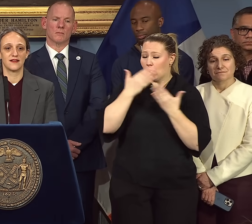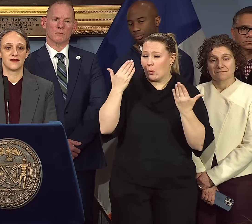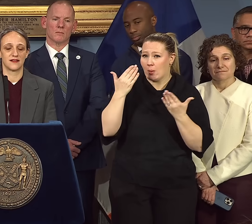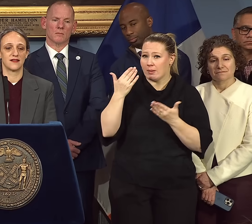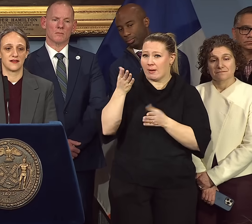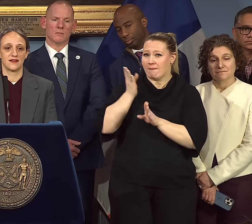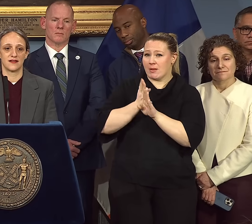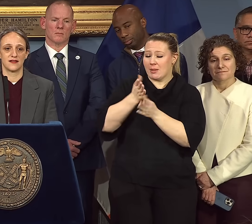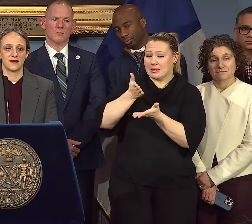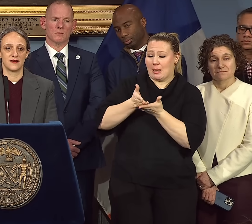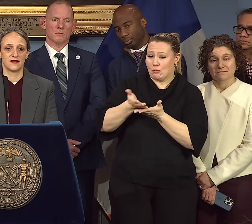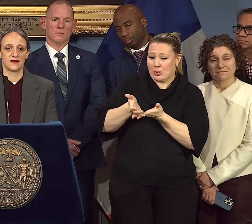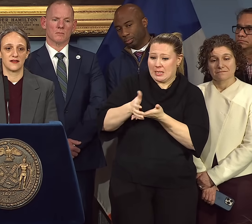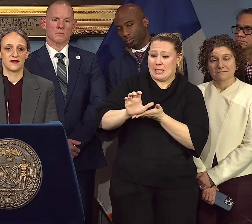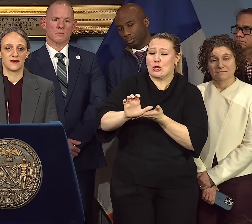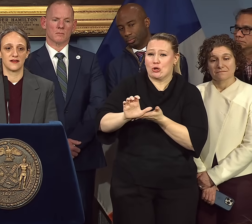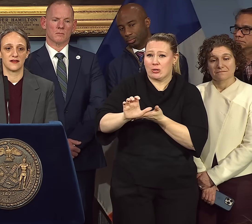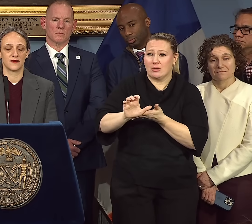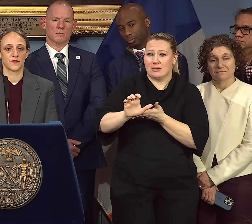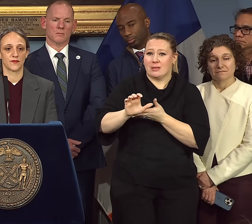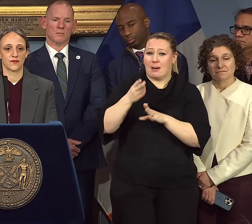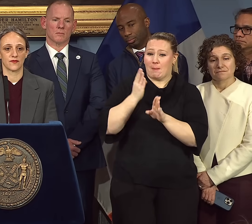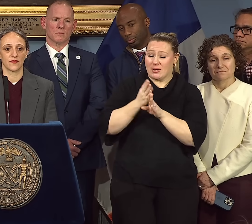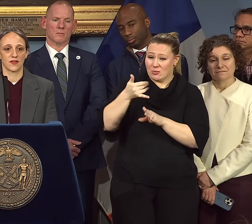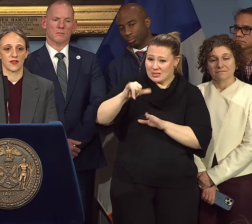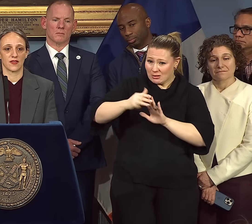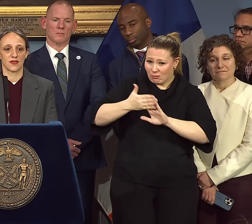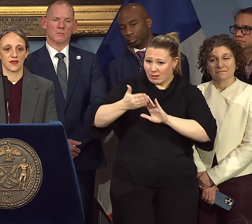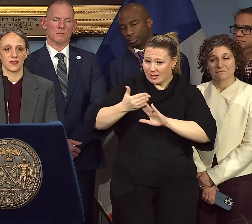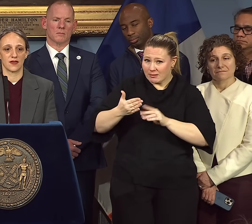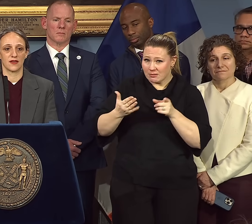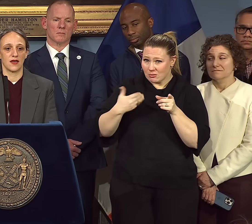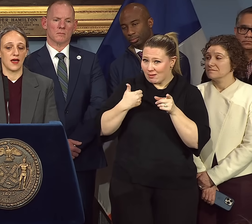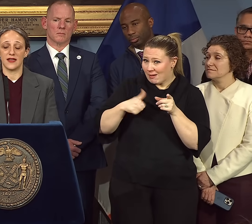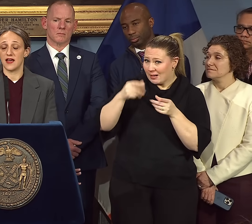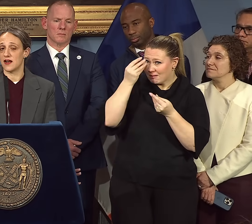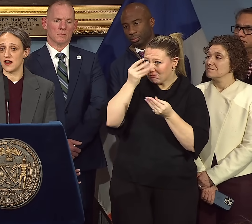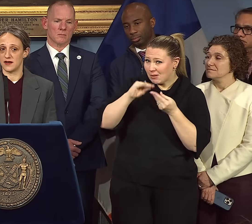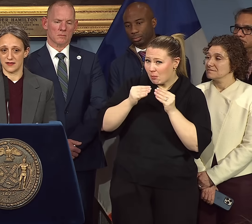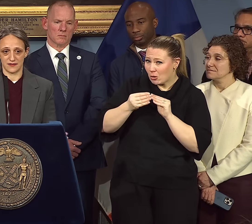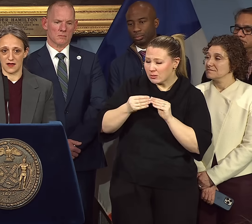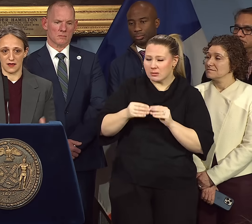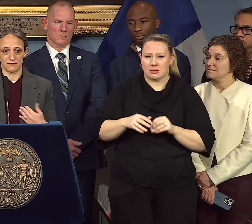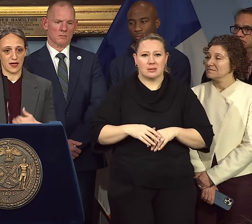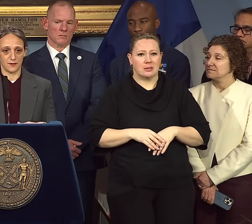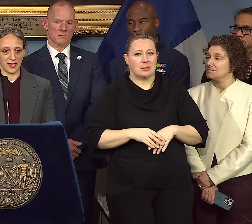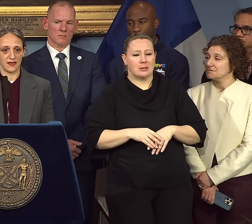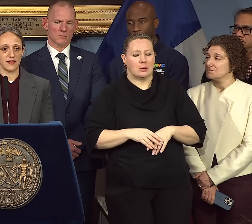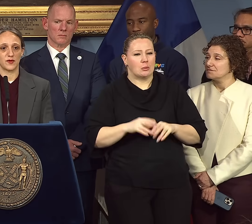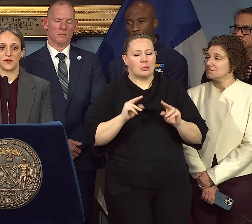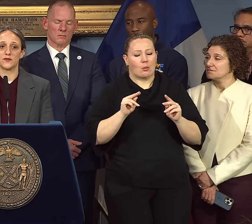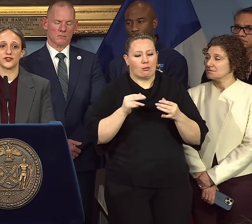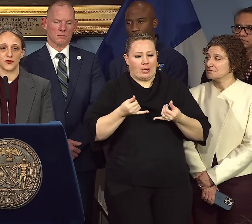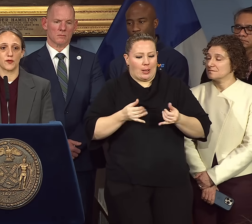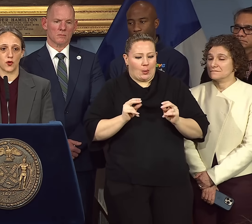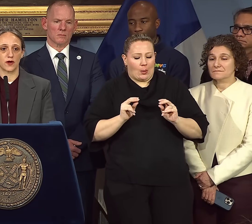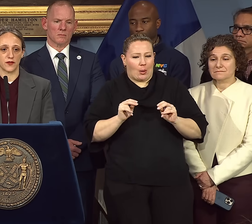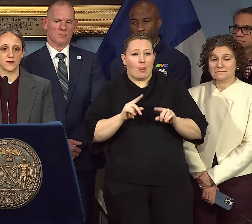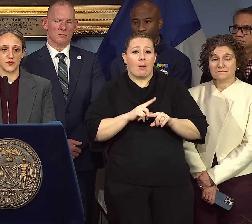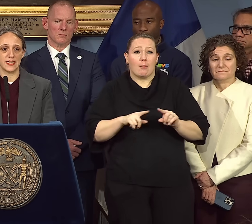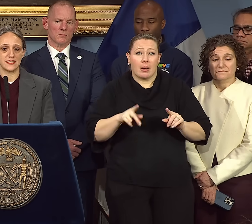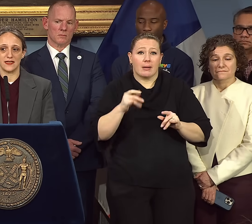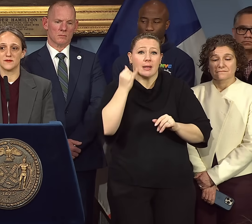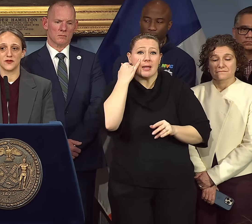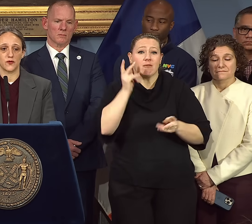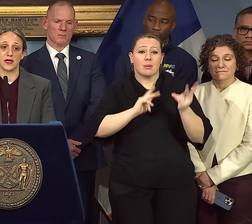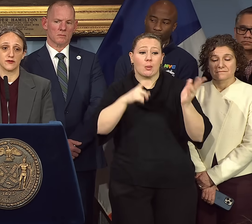and the buses were still running. So do you have data on how many bus stops were cleared yesterday and today? Not immediately, but people should report